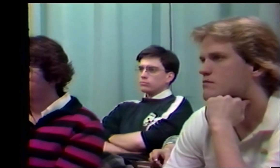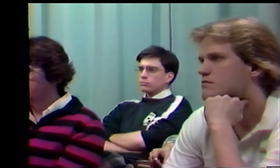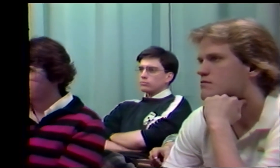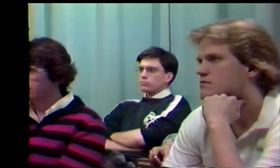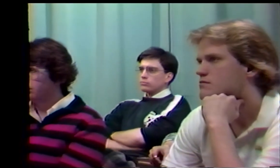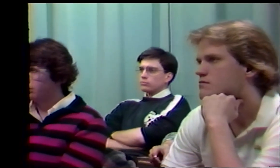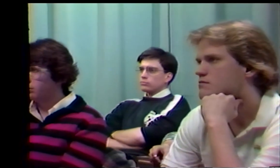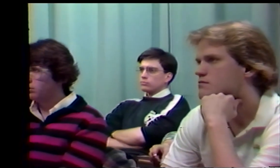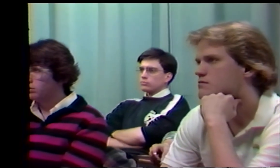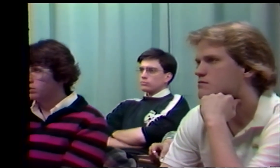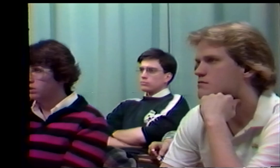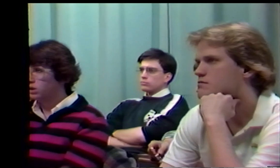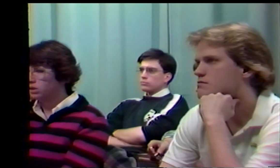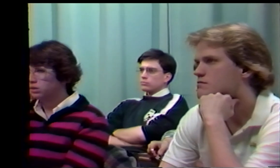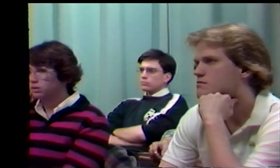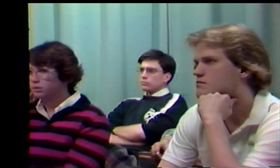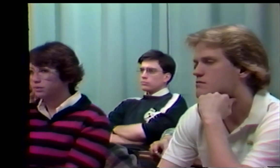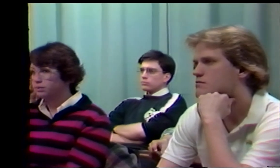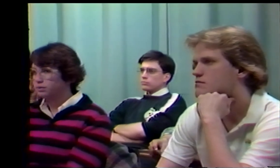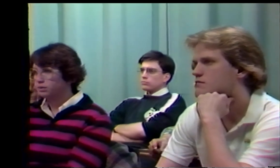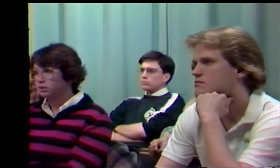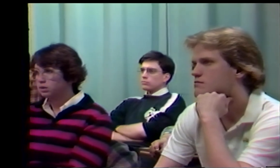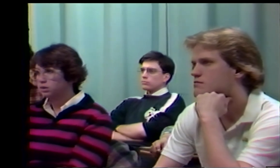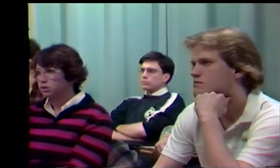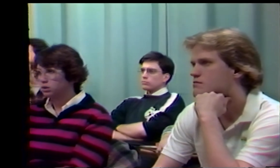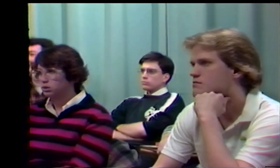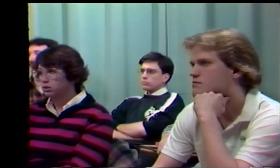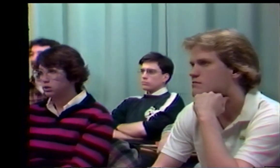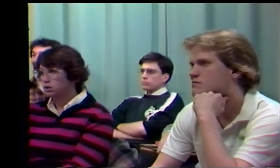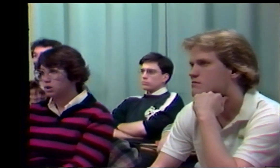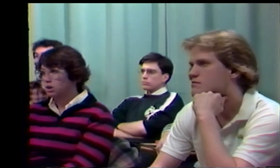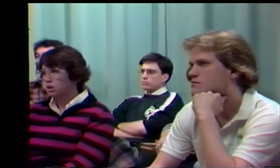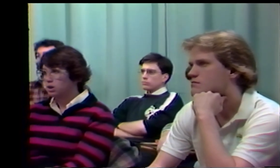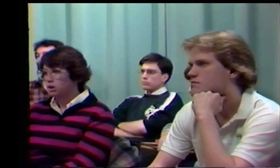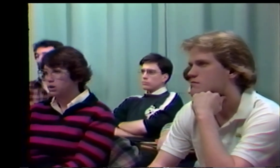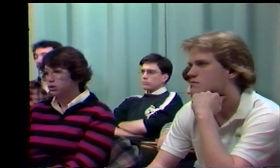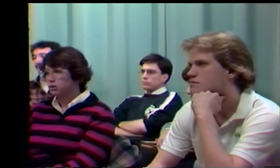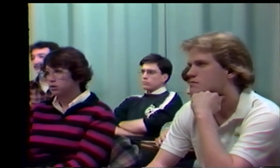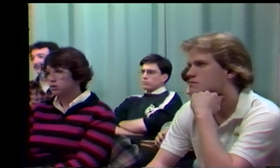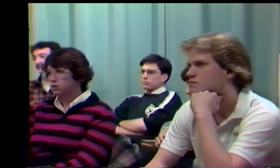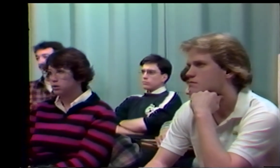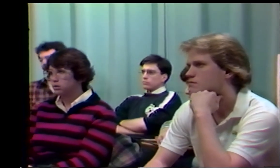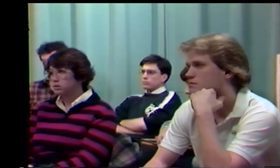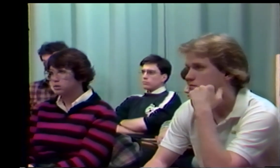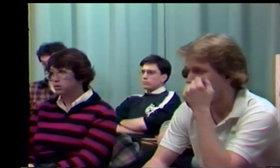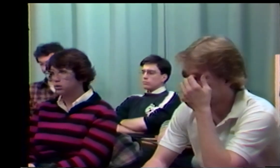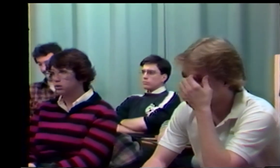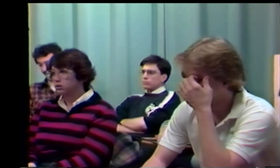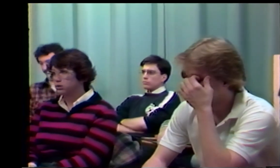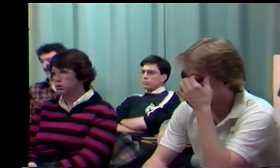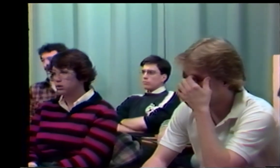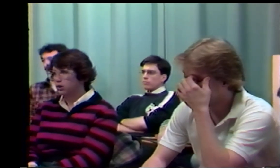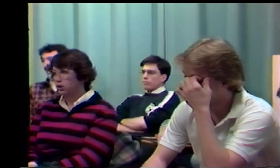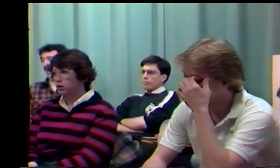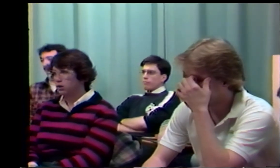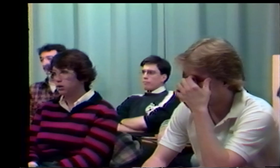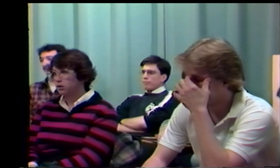comes one person, a real person, comes, black